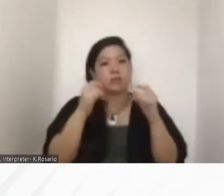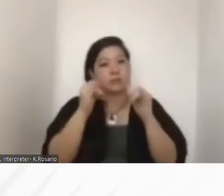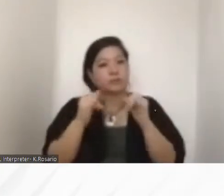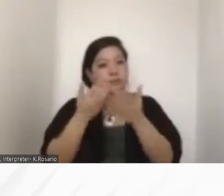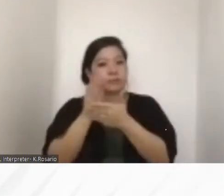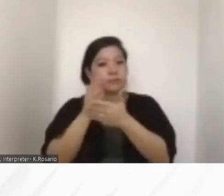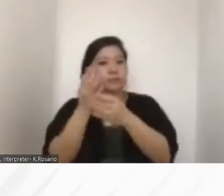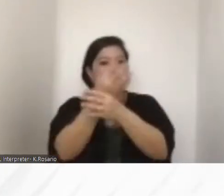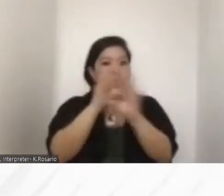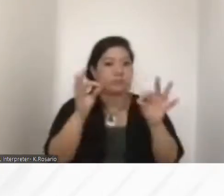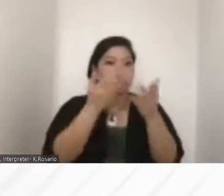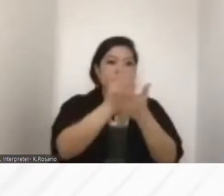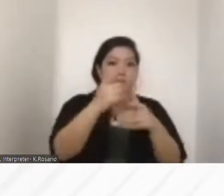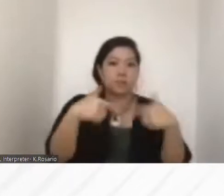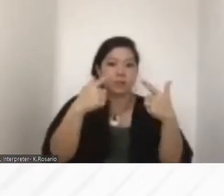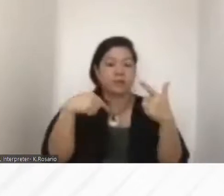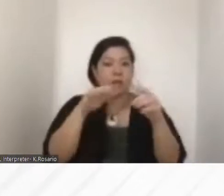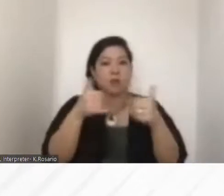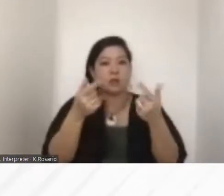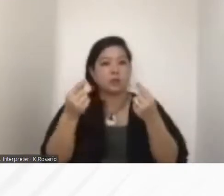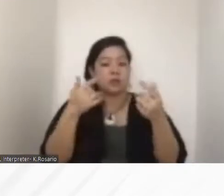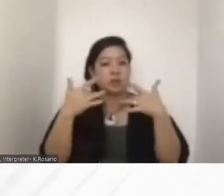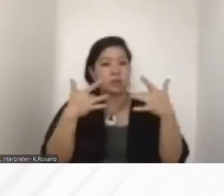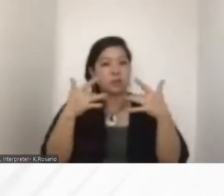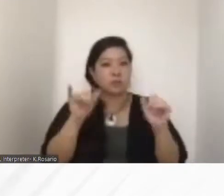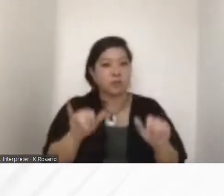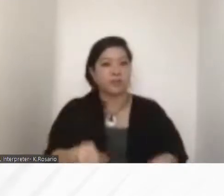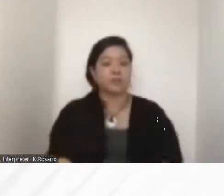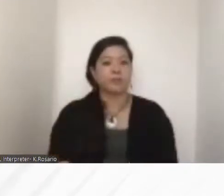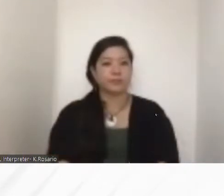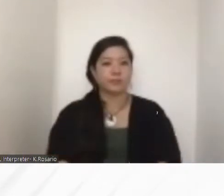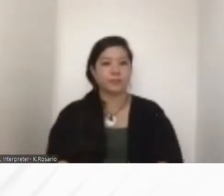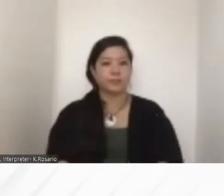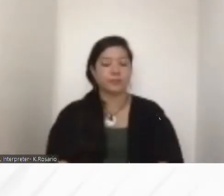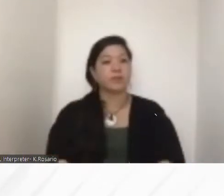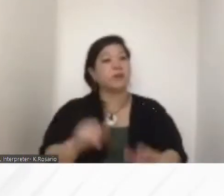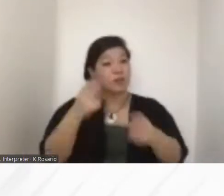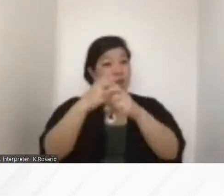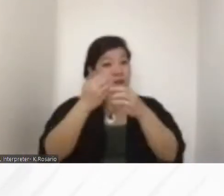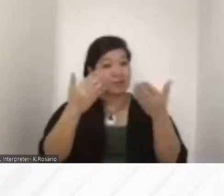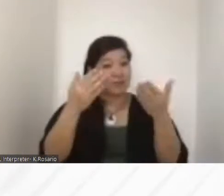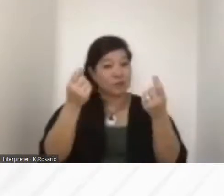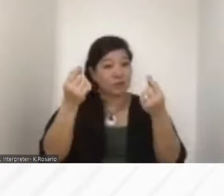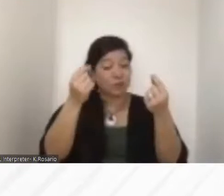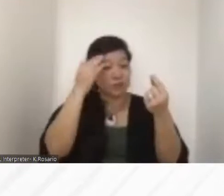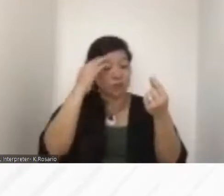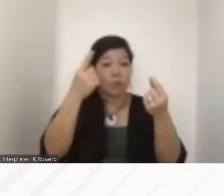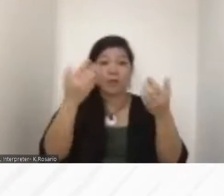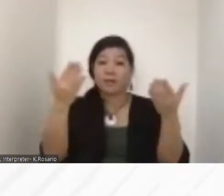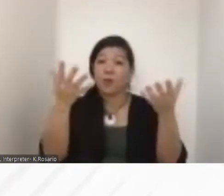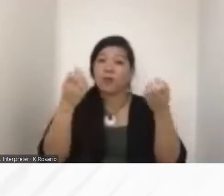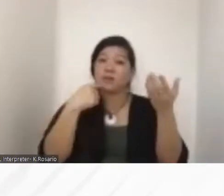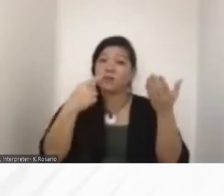freedoms versus the right to live, how do we address that concern? Well, that is a tough nut to crack. And one of the things I want to tell you is people talk